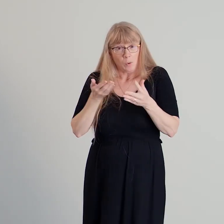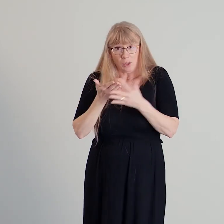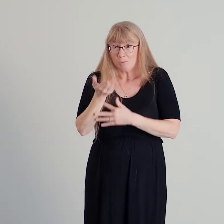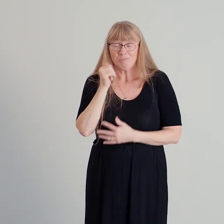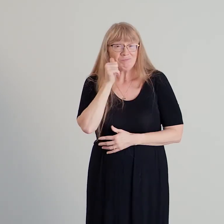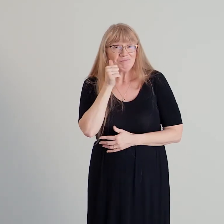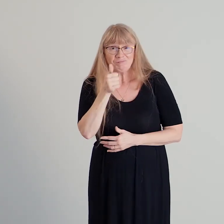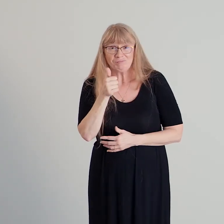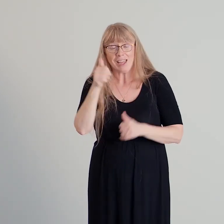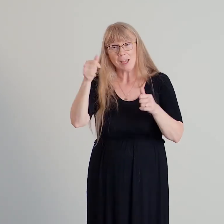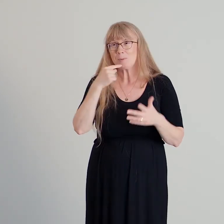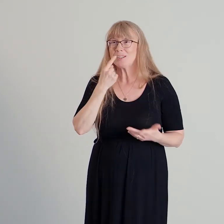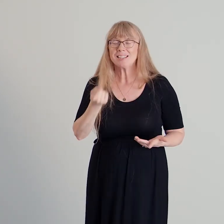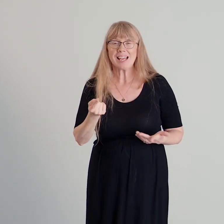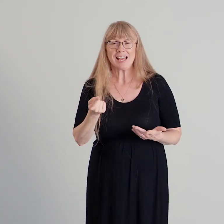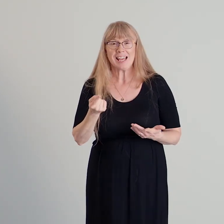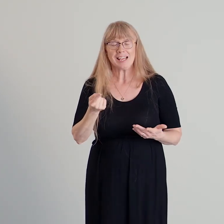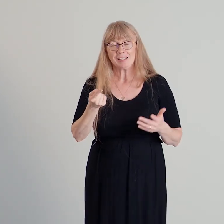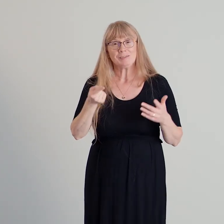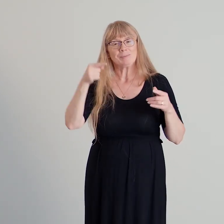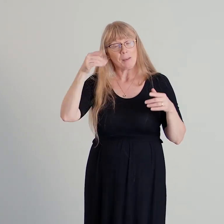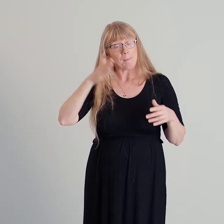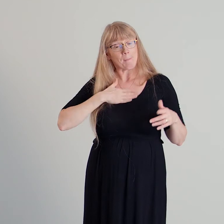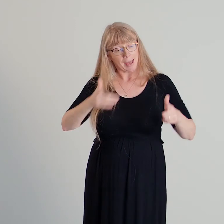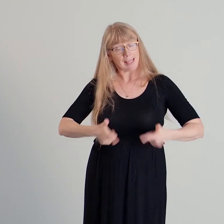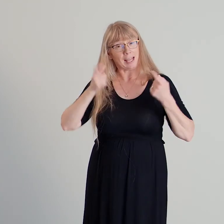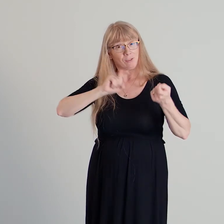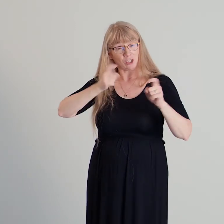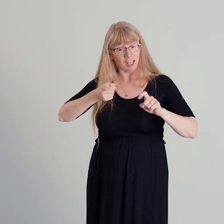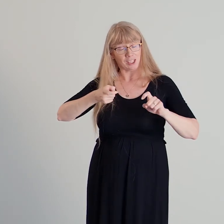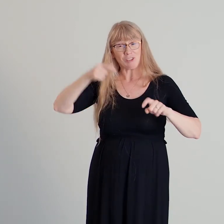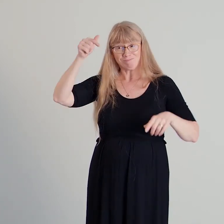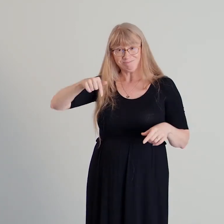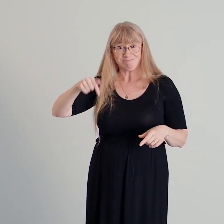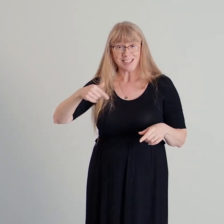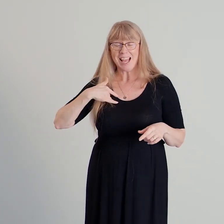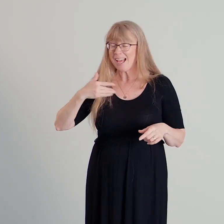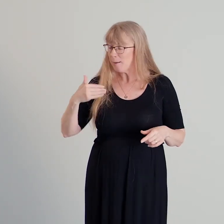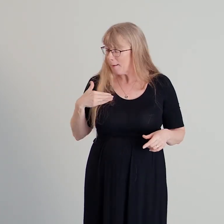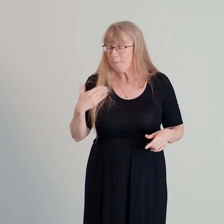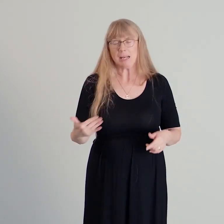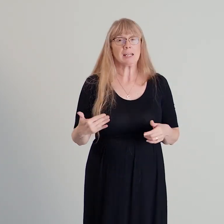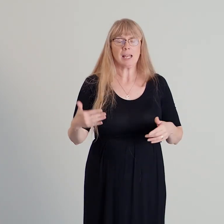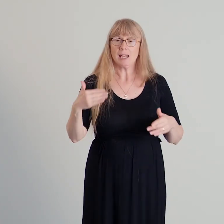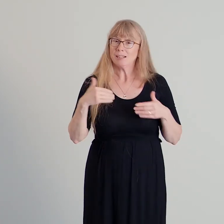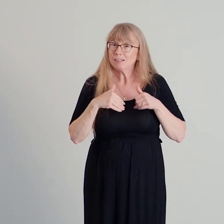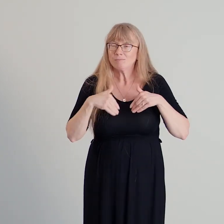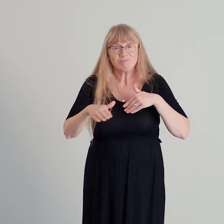daily, being able to say, this is how my life is changing, and I'm willing to admit it and walk forward with